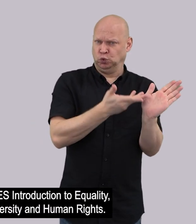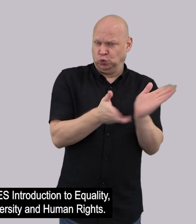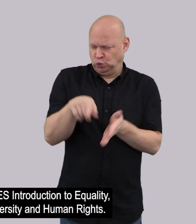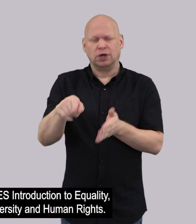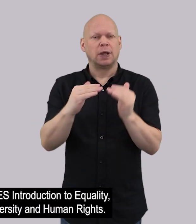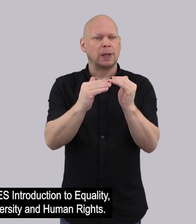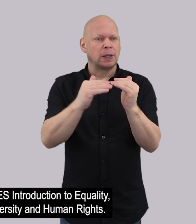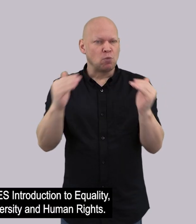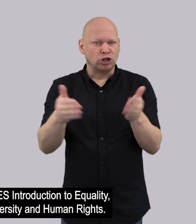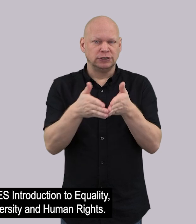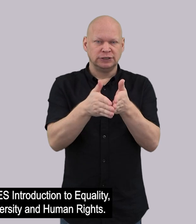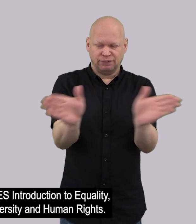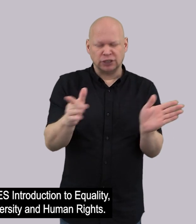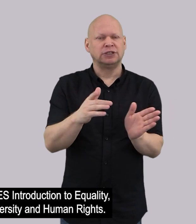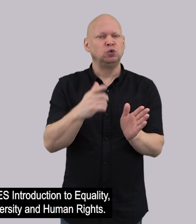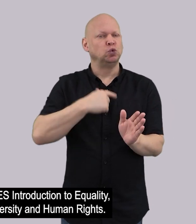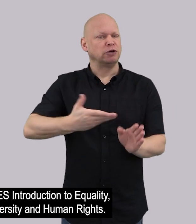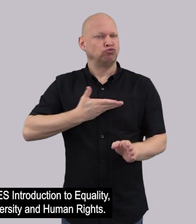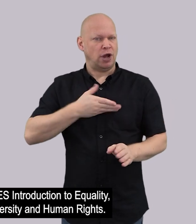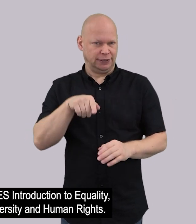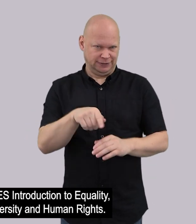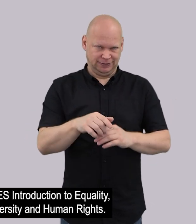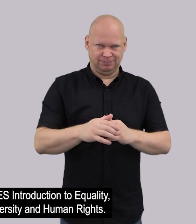NES Introduction to Equality, Diversity and Human Rights.